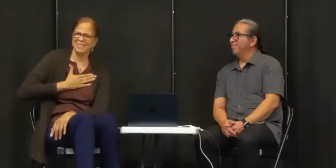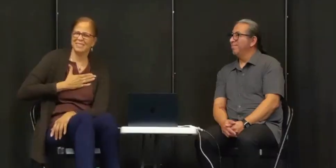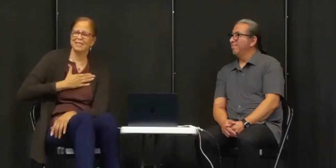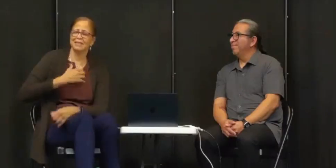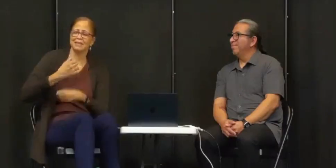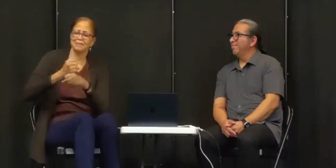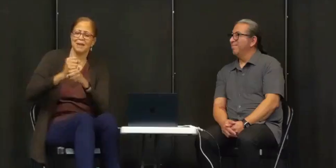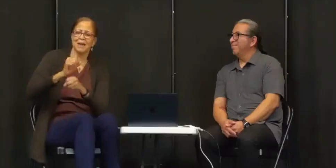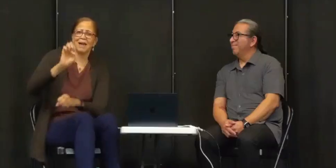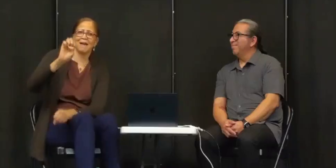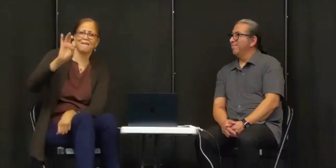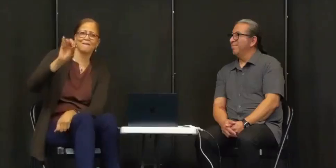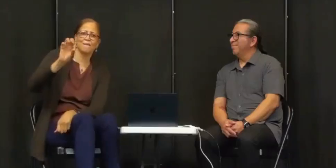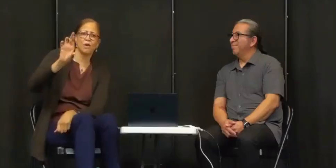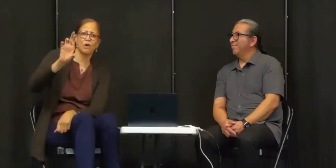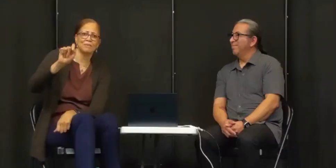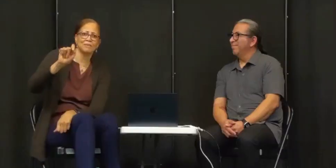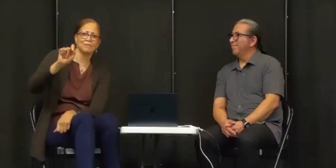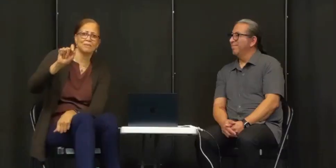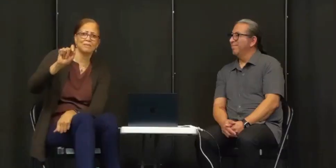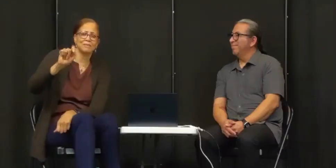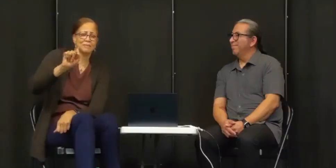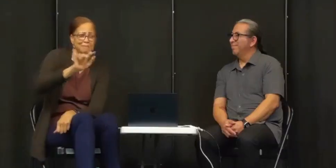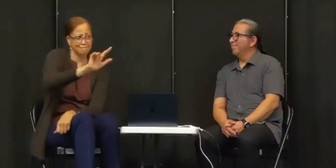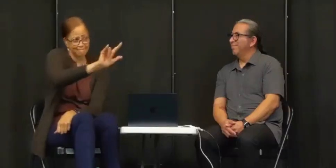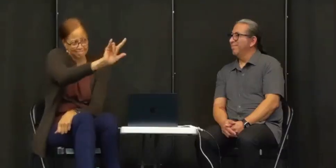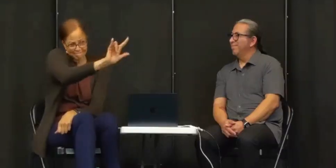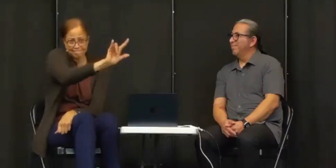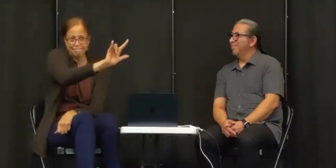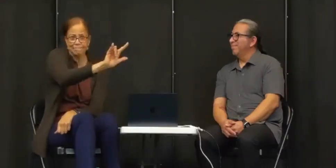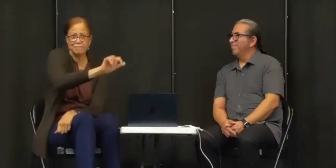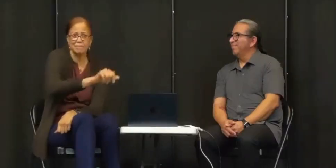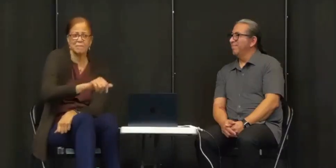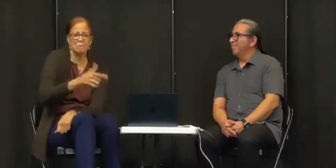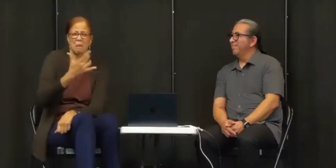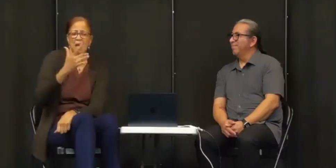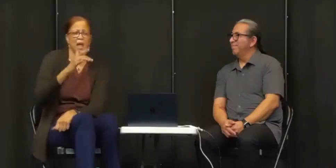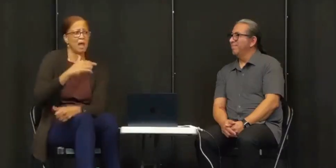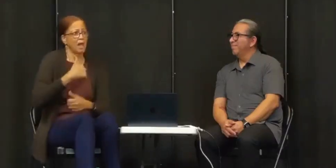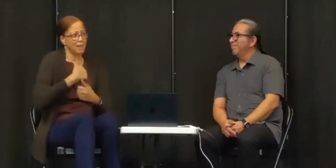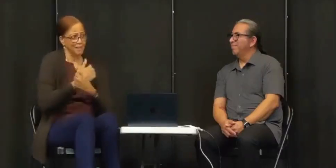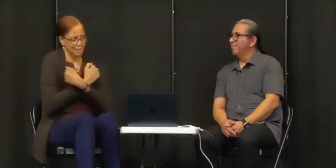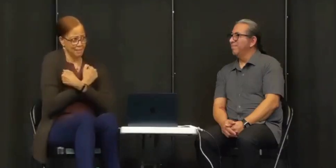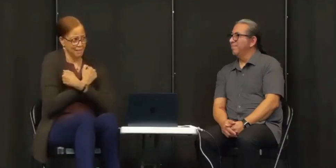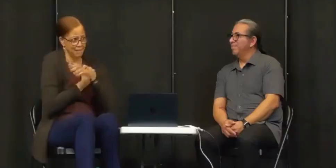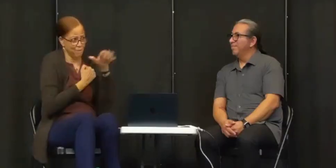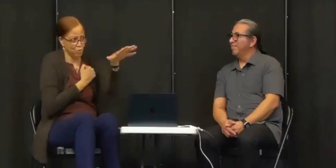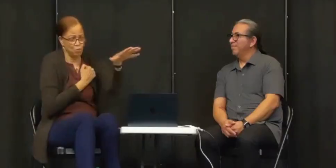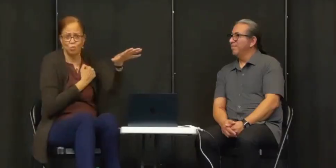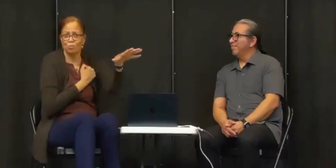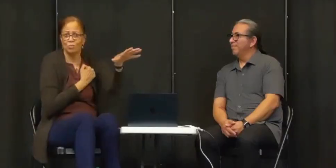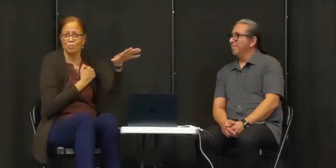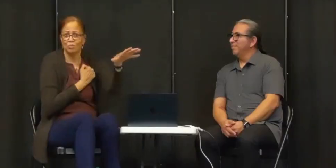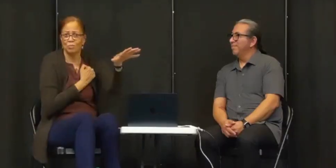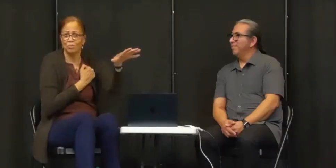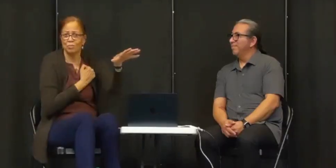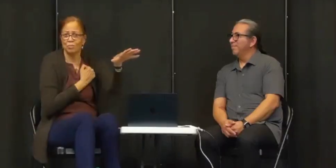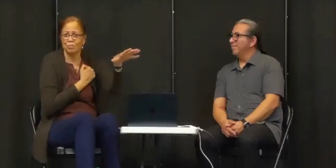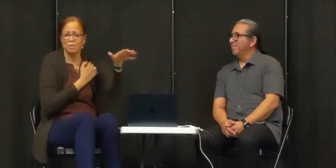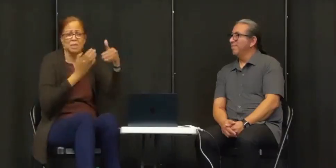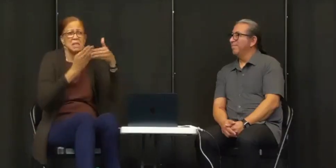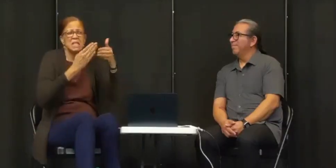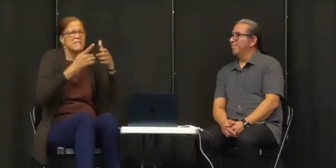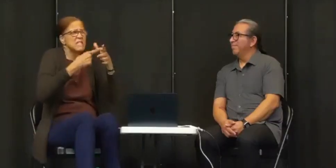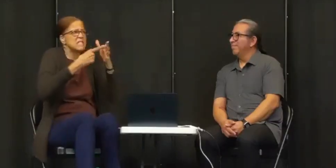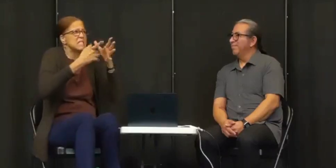So all that to say, please make the effort. And tell them that you love them. And you can say, I